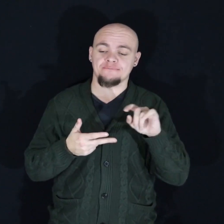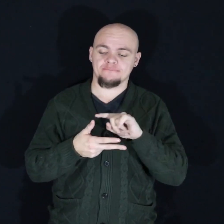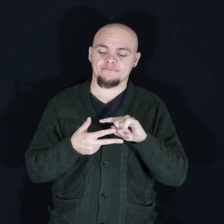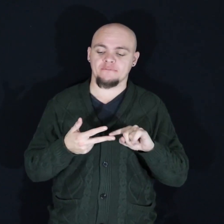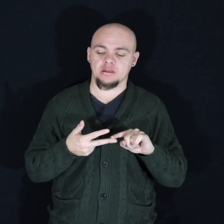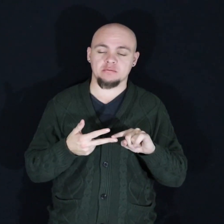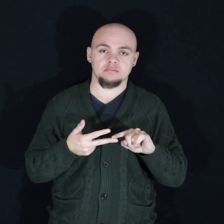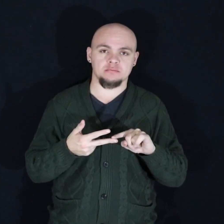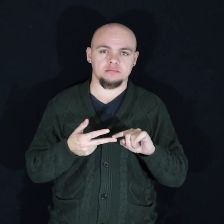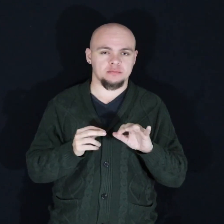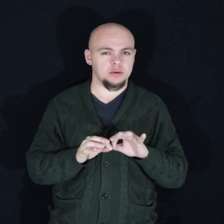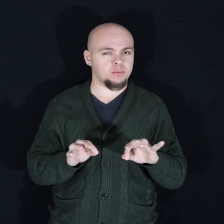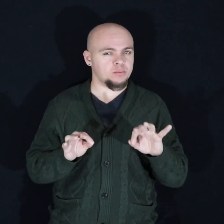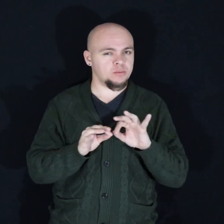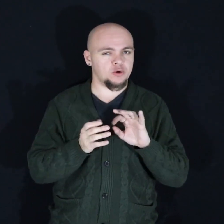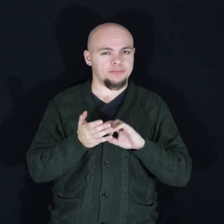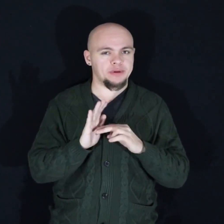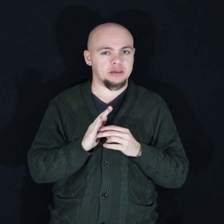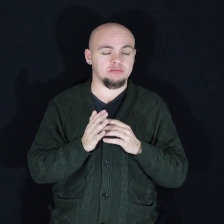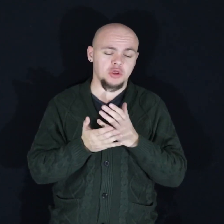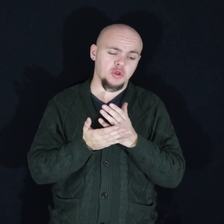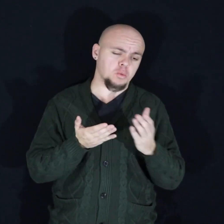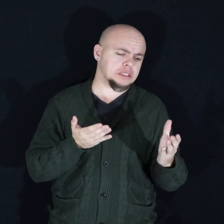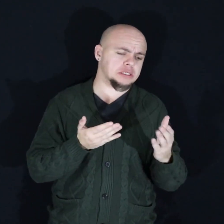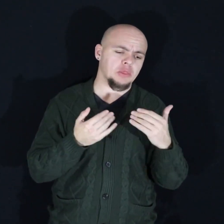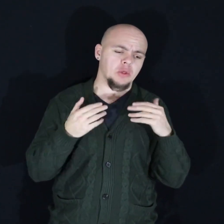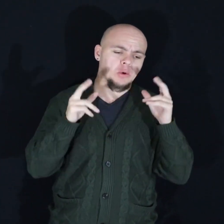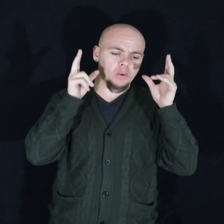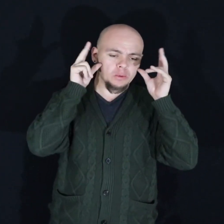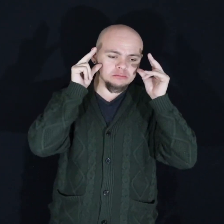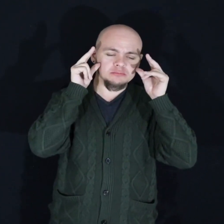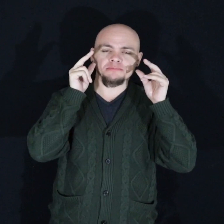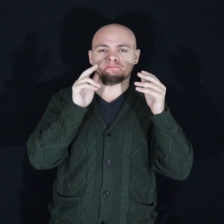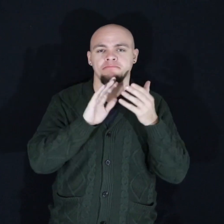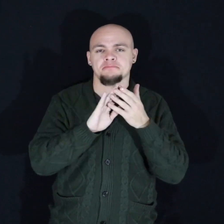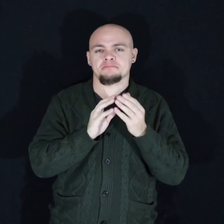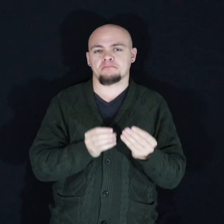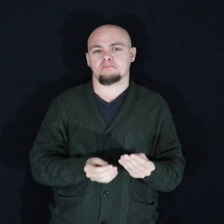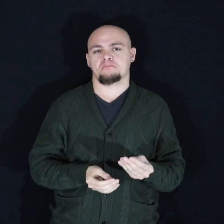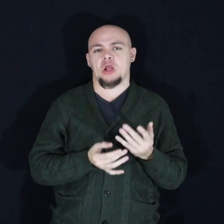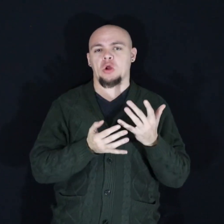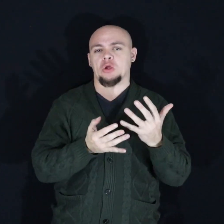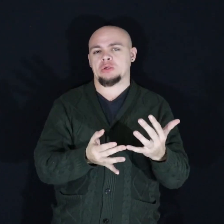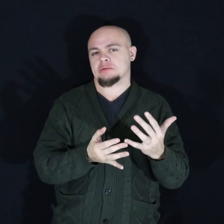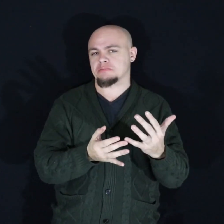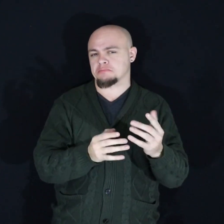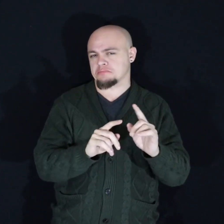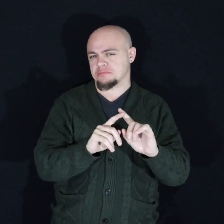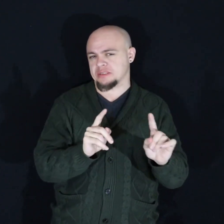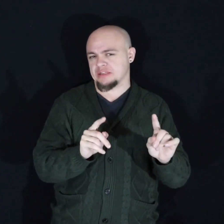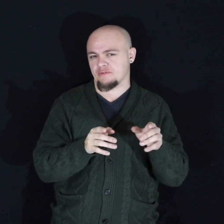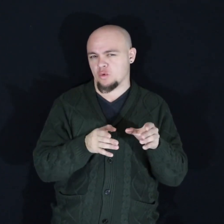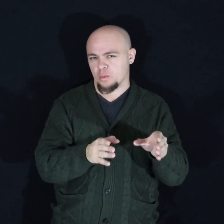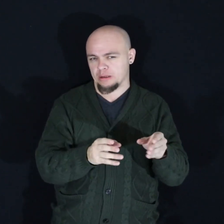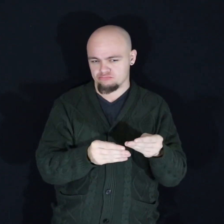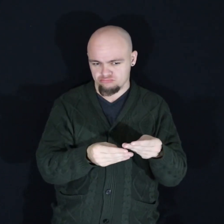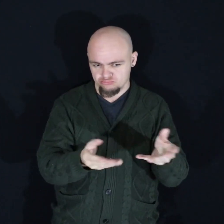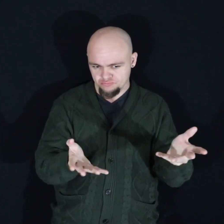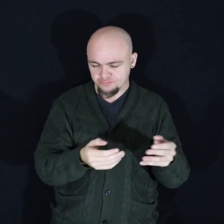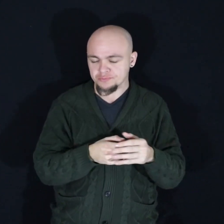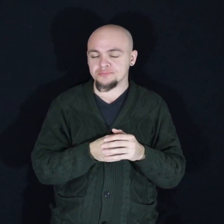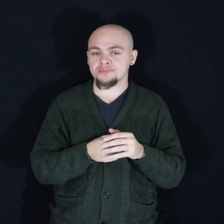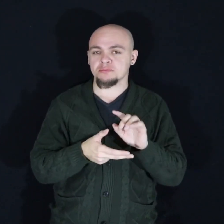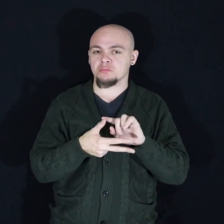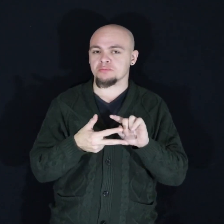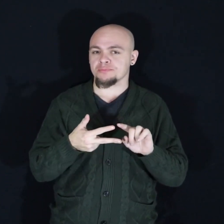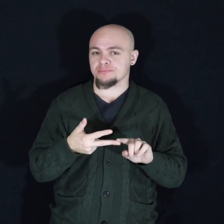profound meaning. As for the rest of the horse, it's often cremated, returning to the elements in a different form. But what this reminds us